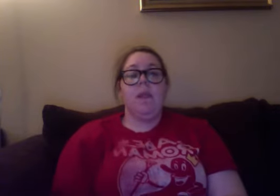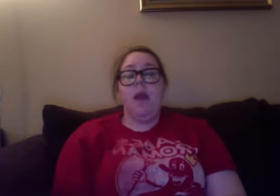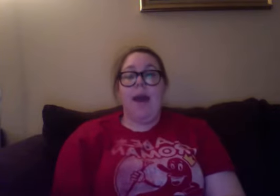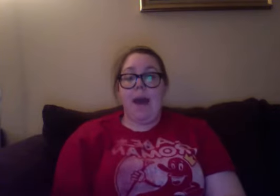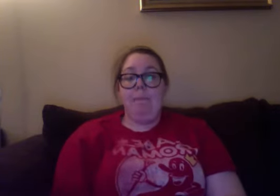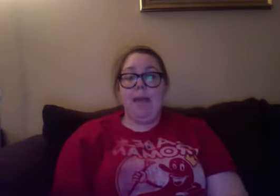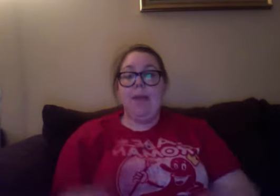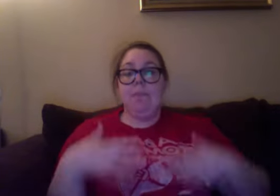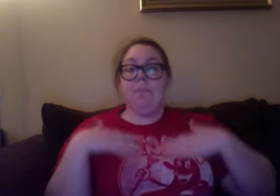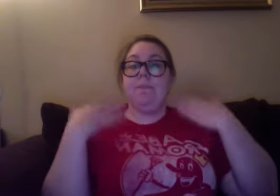happy,